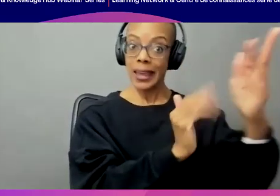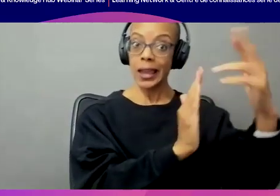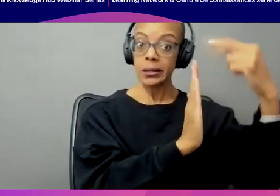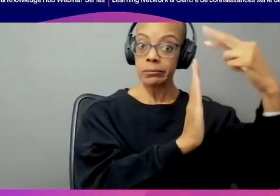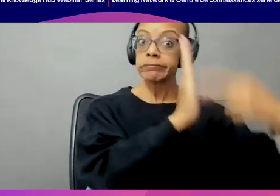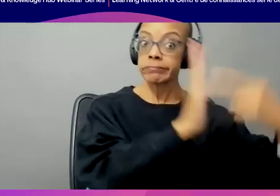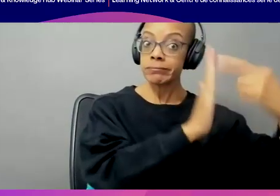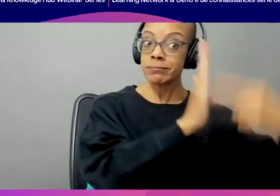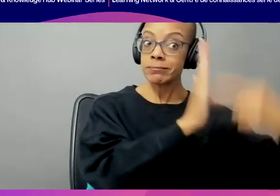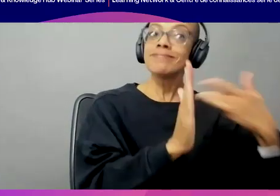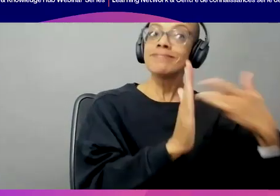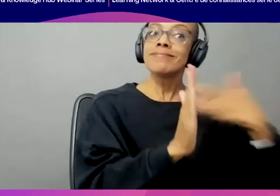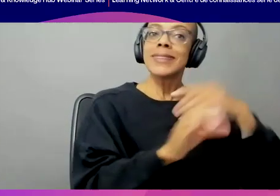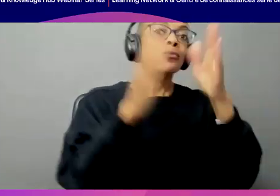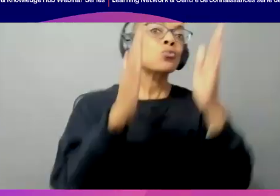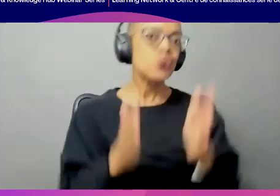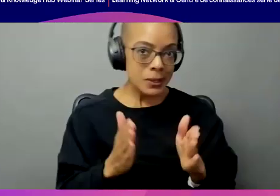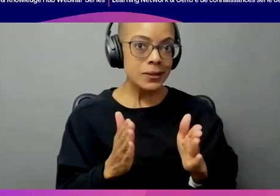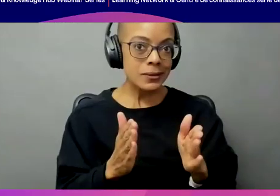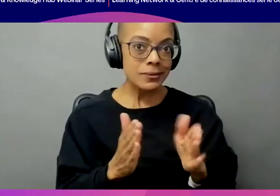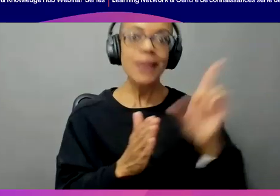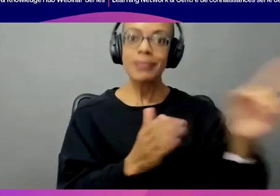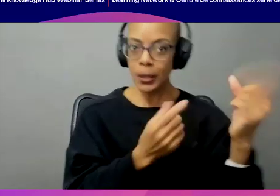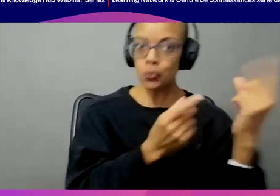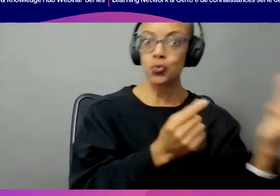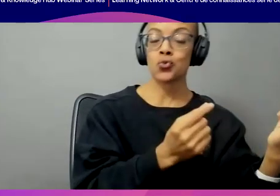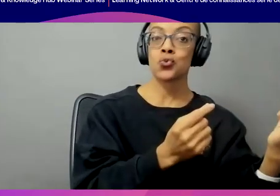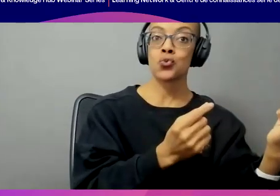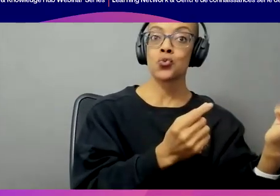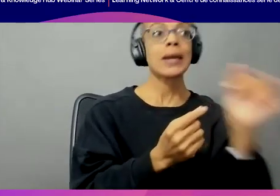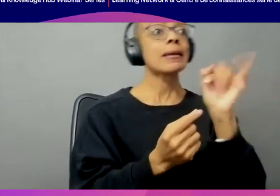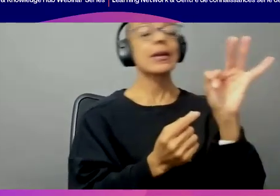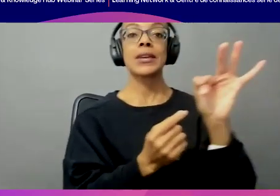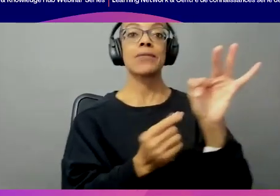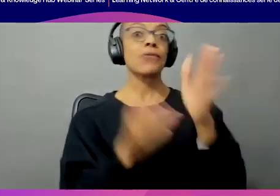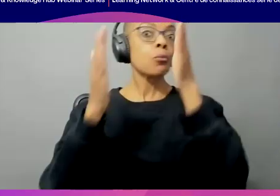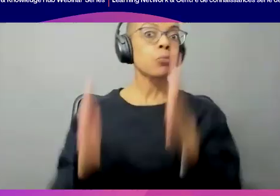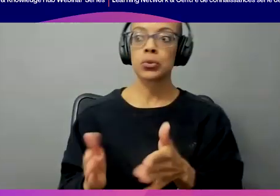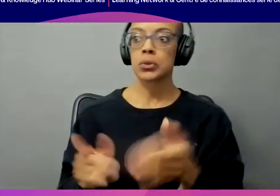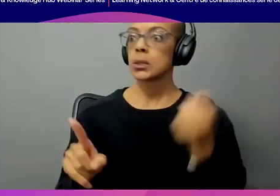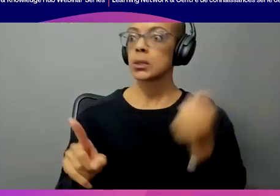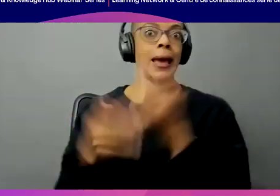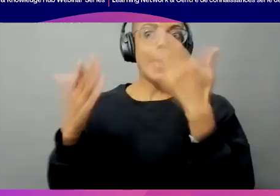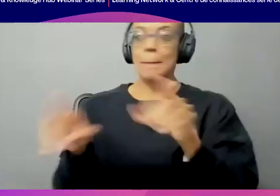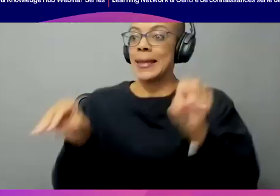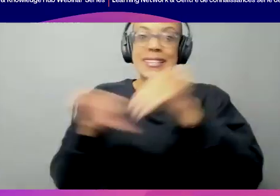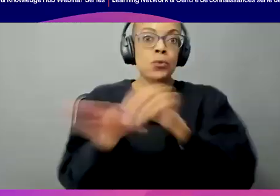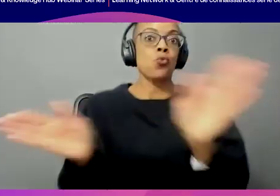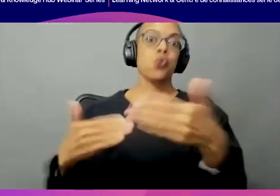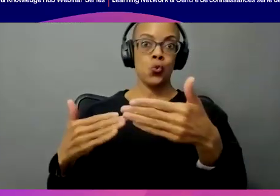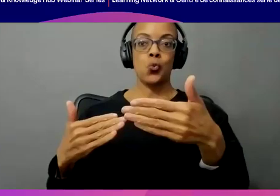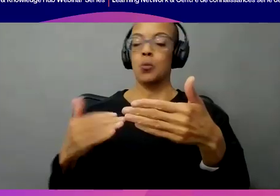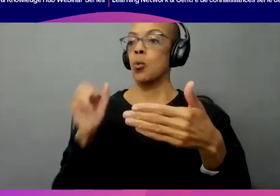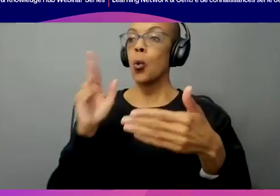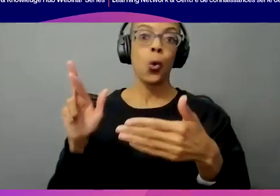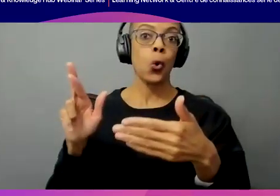face-to-face based. In other words, they had protocols for understanding what they might do if somebody had an event right in front of them, or if somebody reported